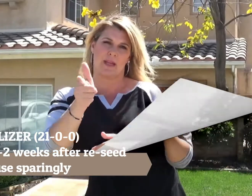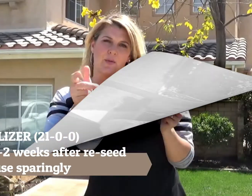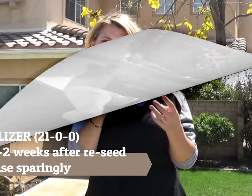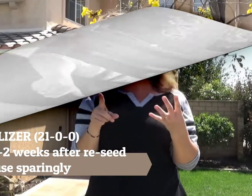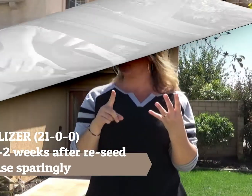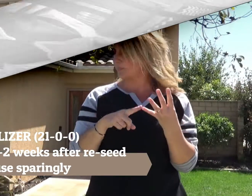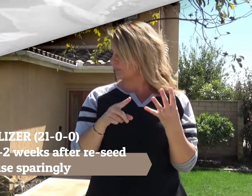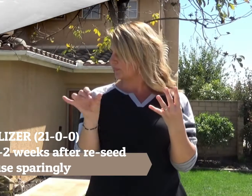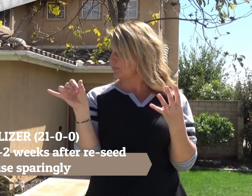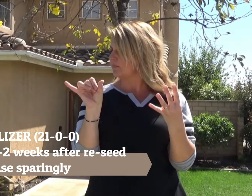on.